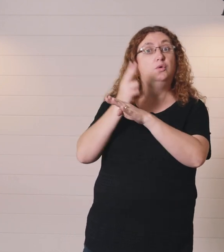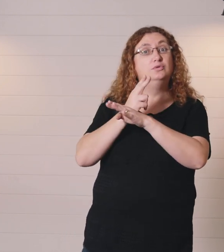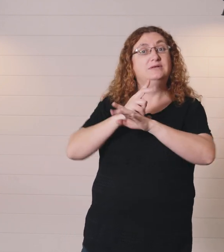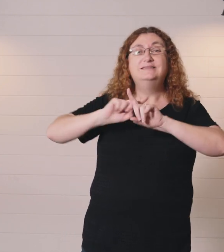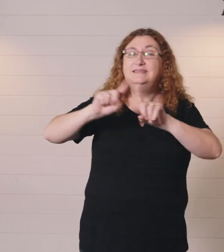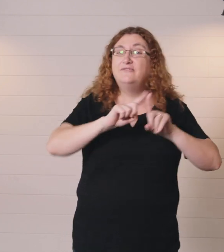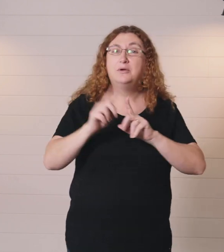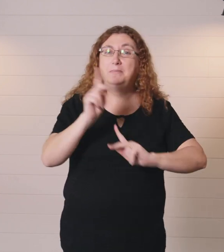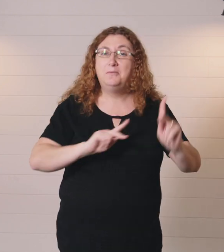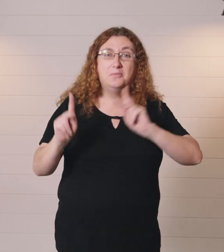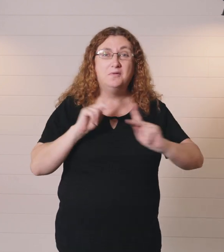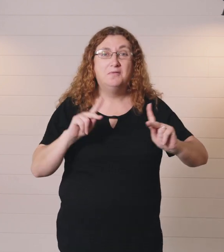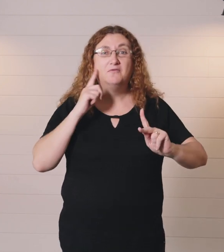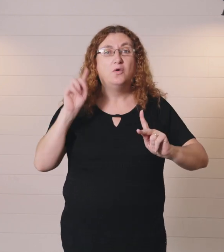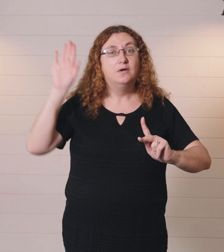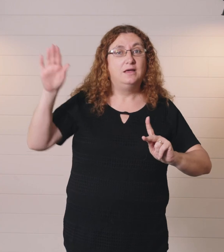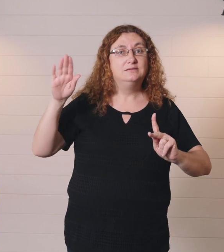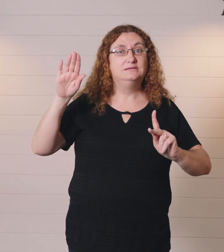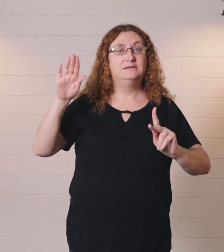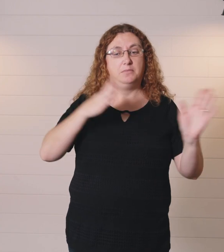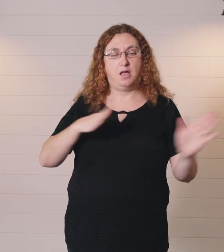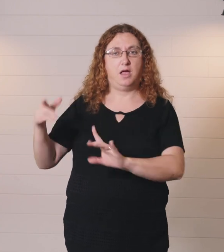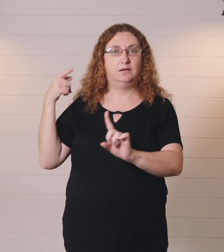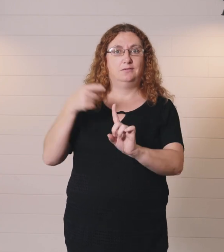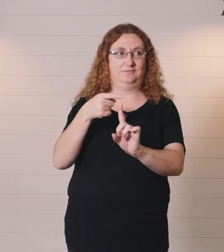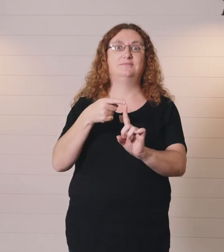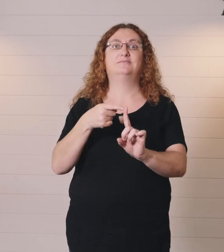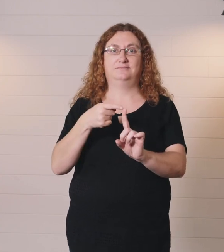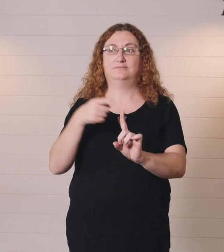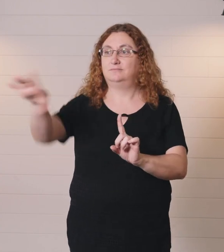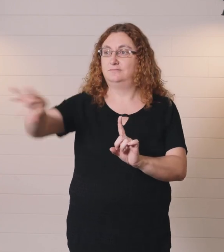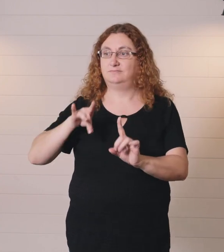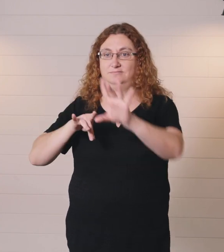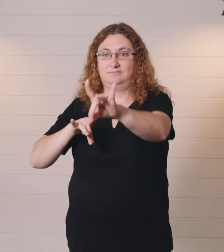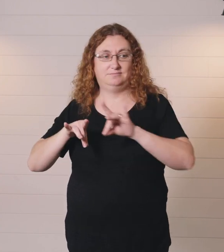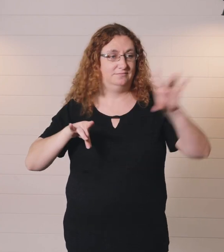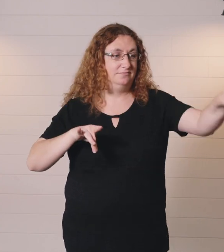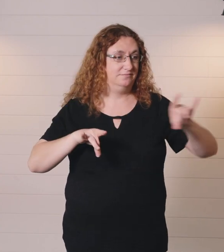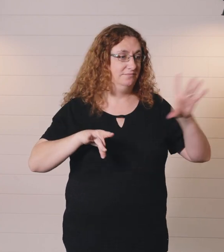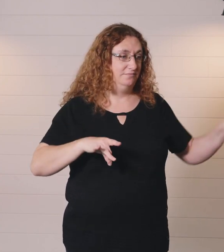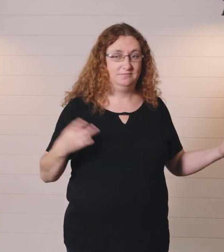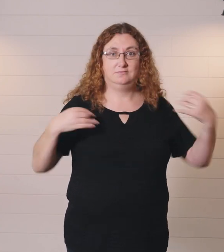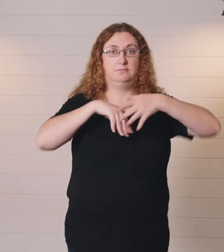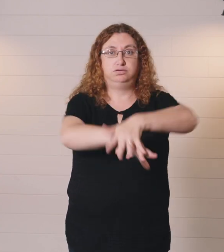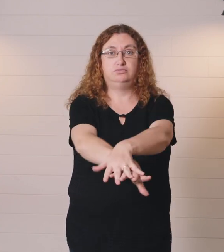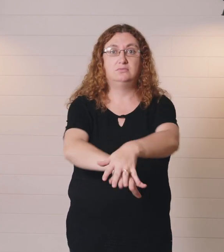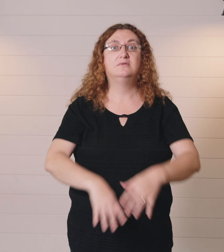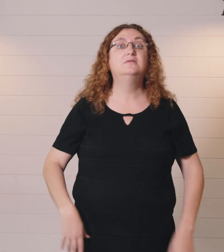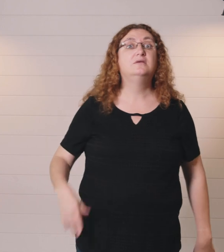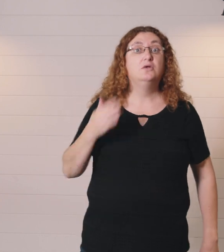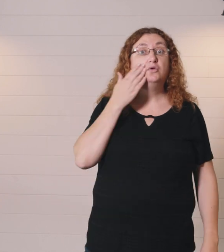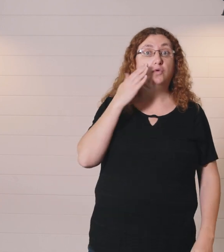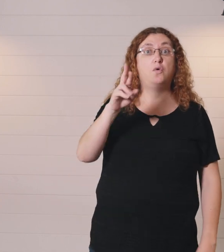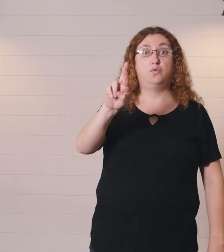in a land that they would have never gone to voluntarily. There's so many instances like this all through the scriptures. I'll name two or three of